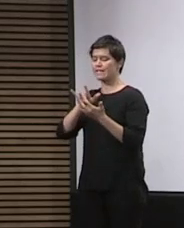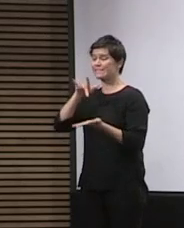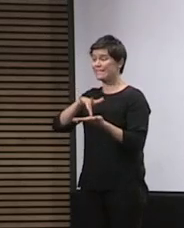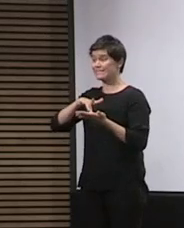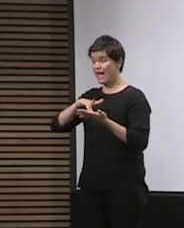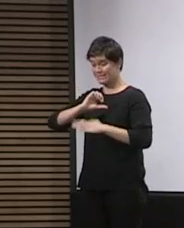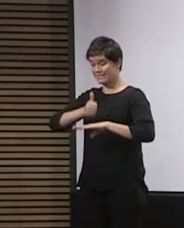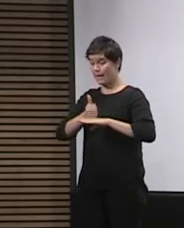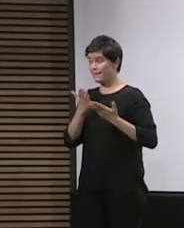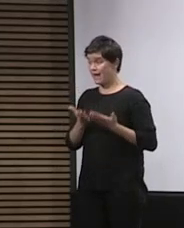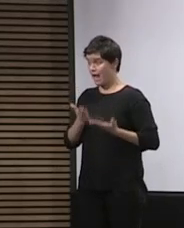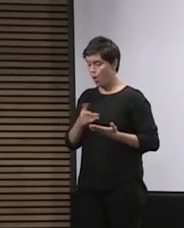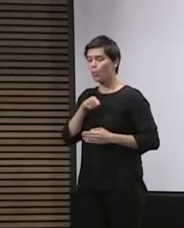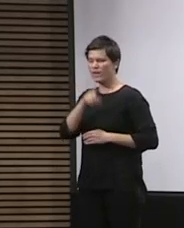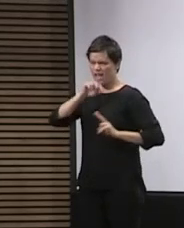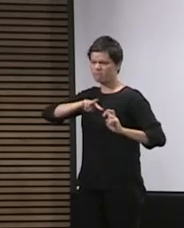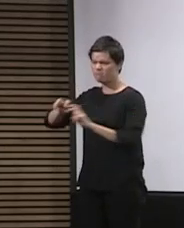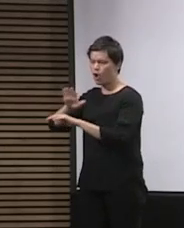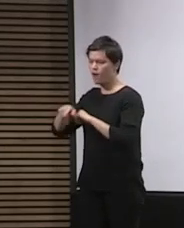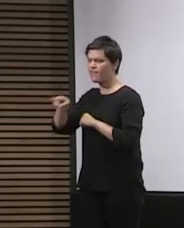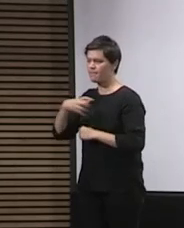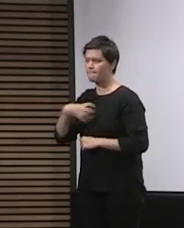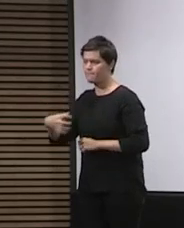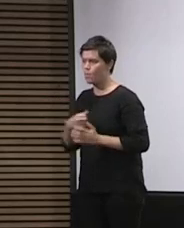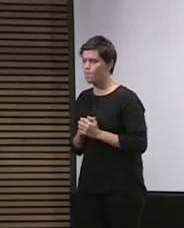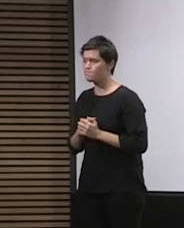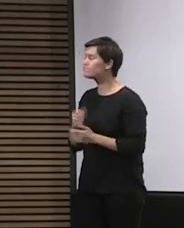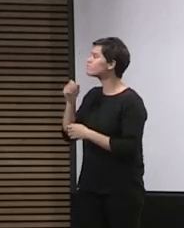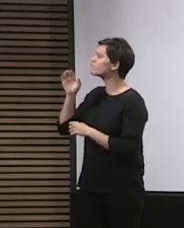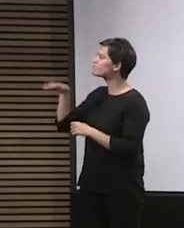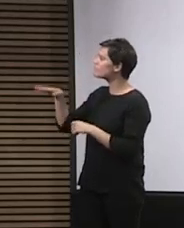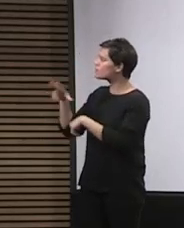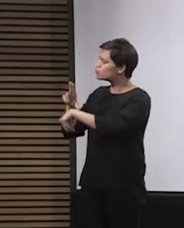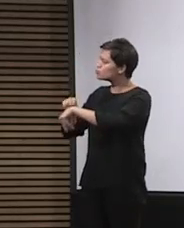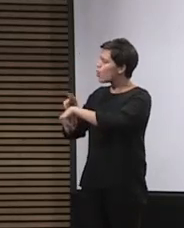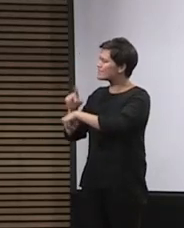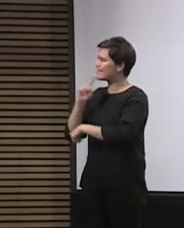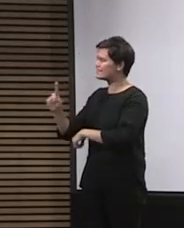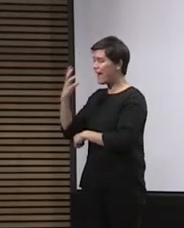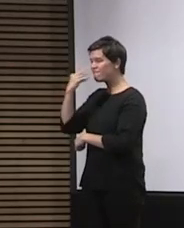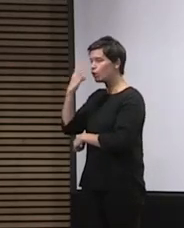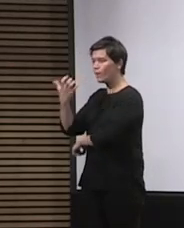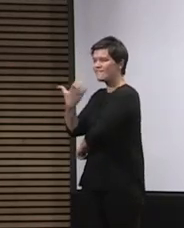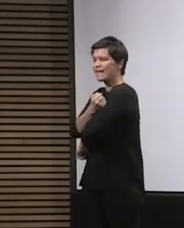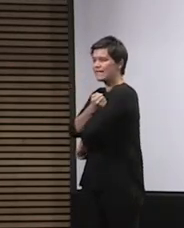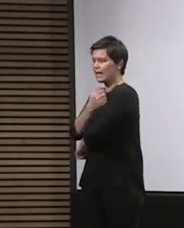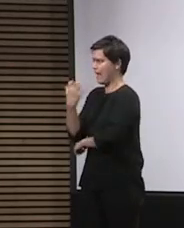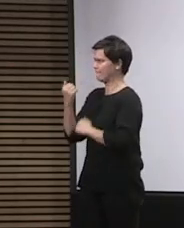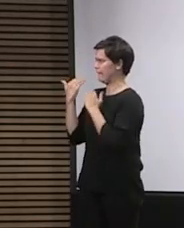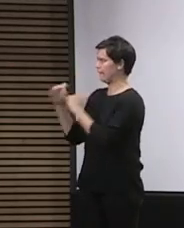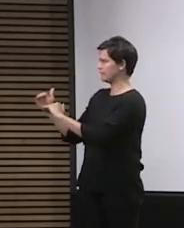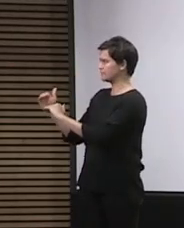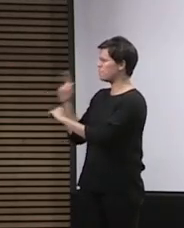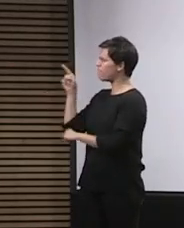data. Doctors have told us that there are massive issues with the supply of flu vaccines. Why are you stating that you have